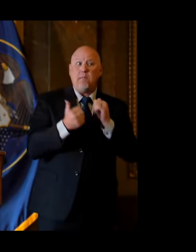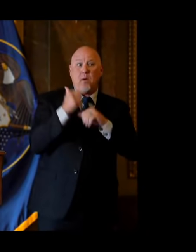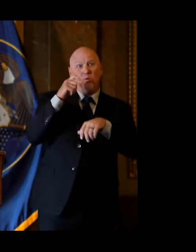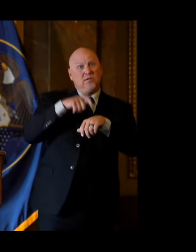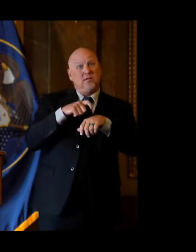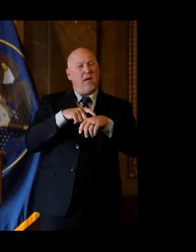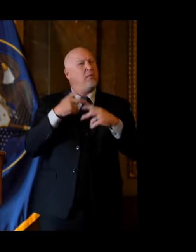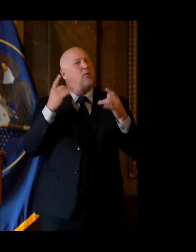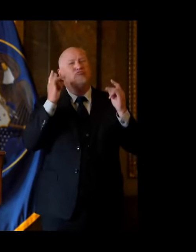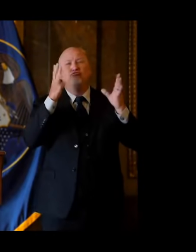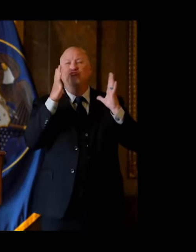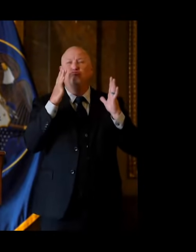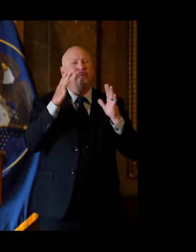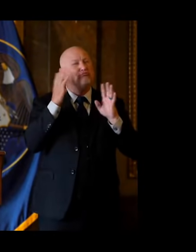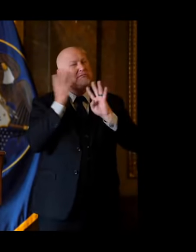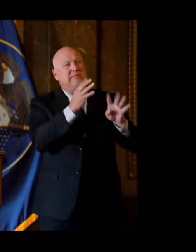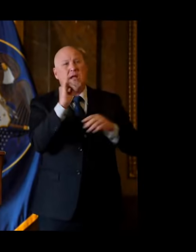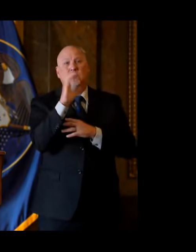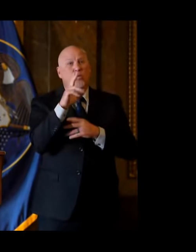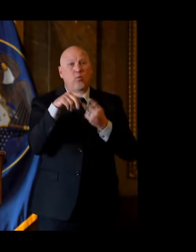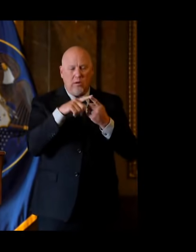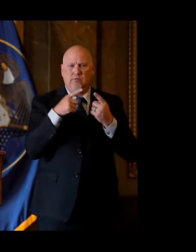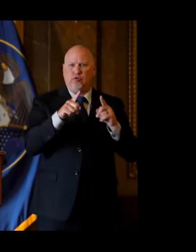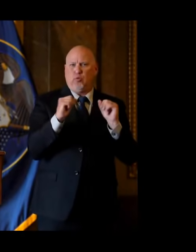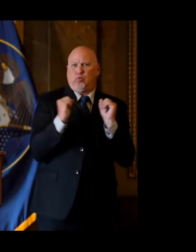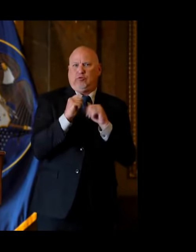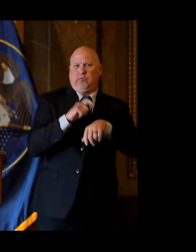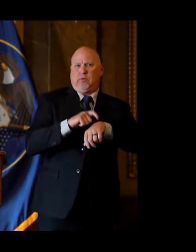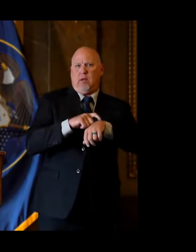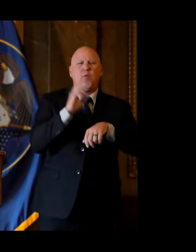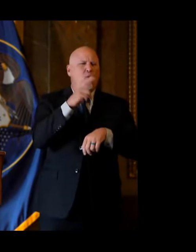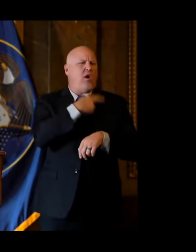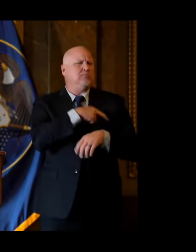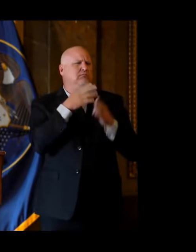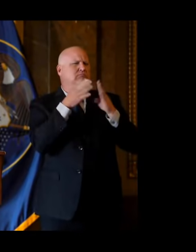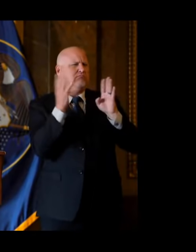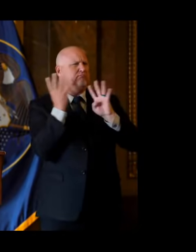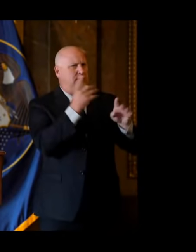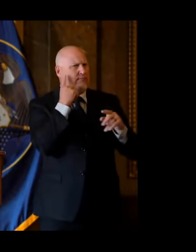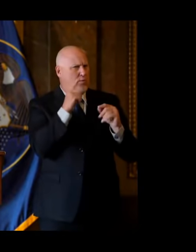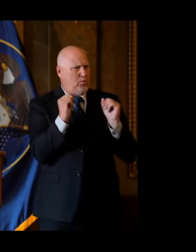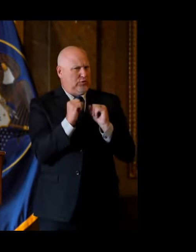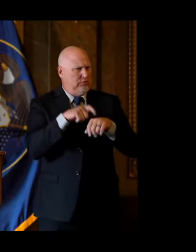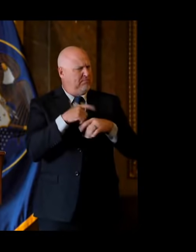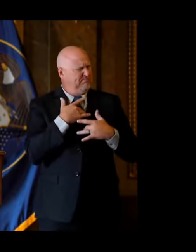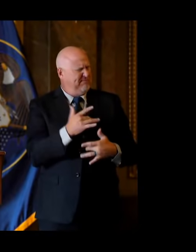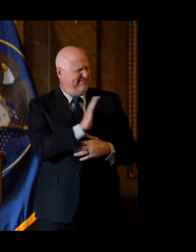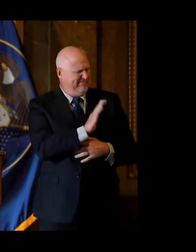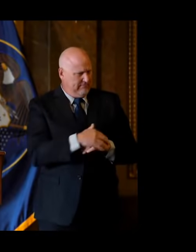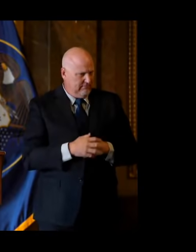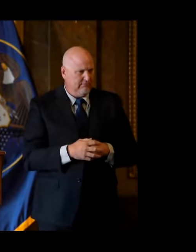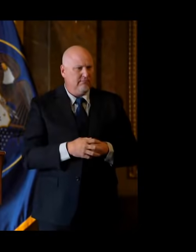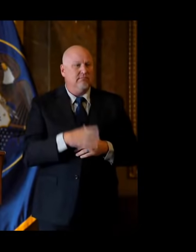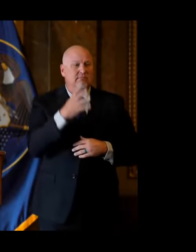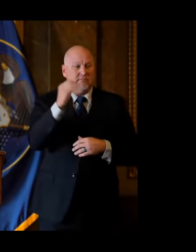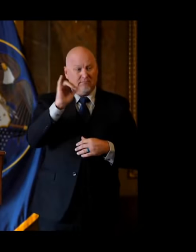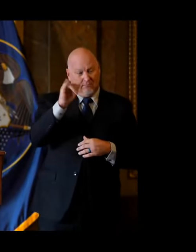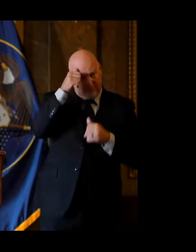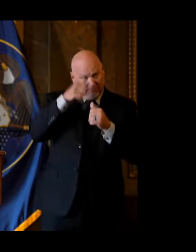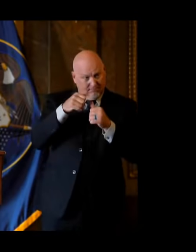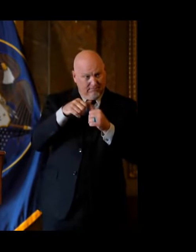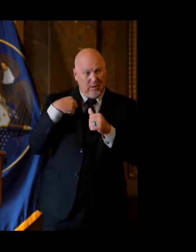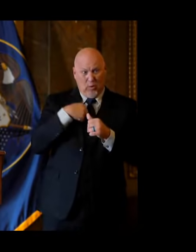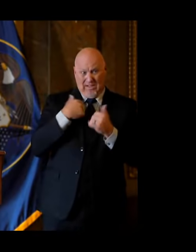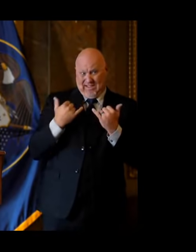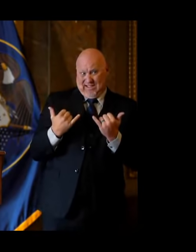and February. Yeah, that is because we have had we have fewer healthcare workers in our system right now, which